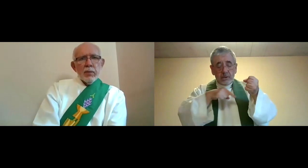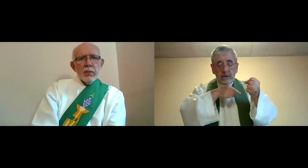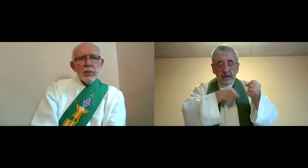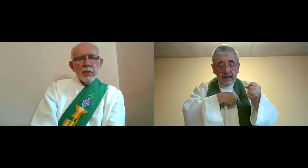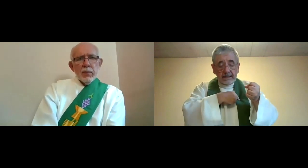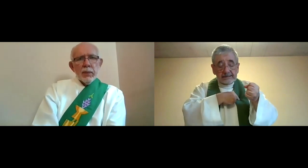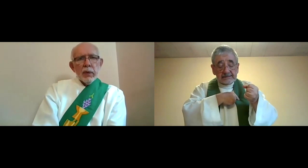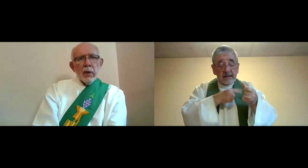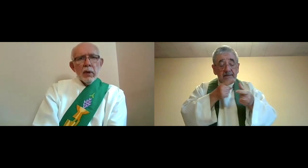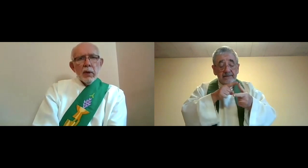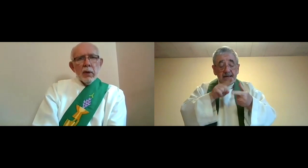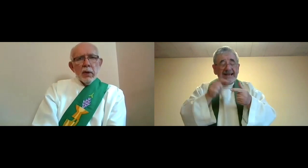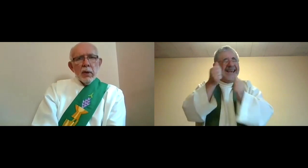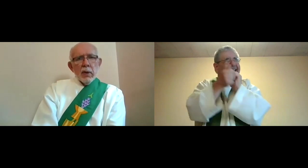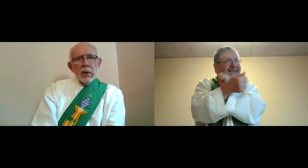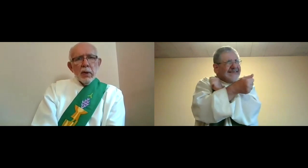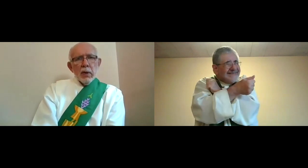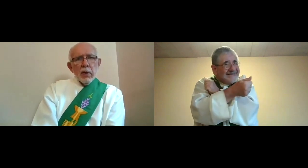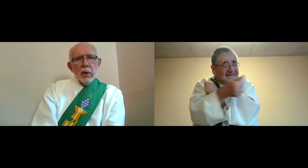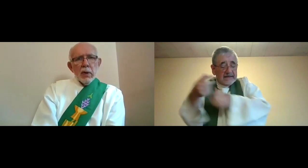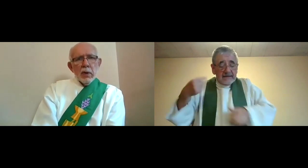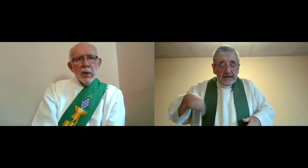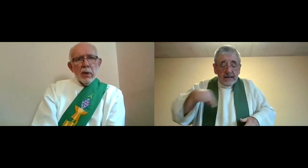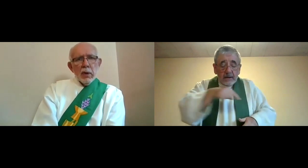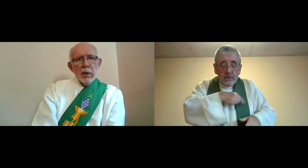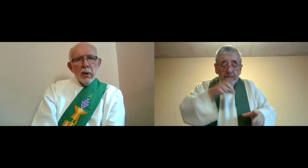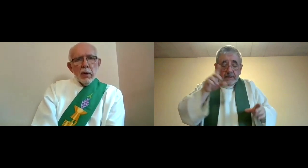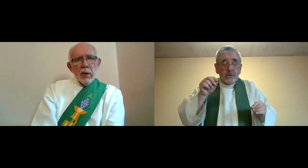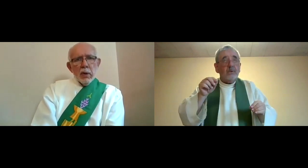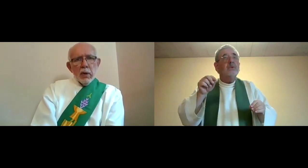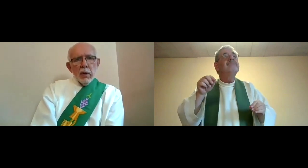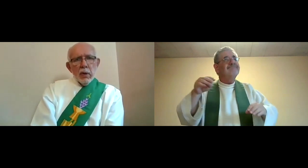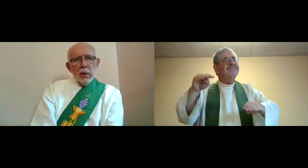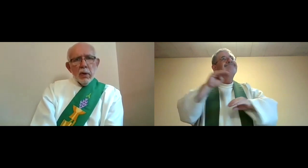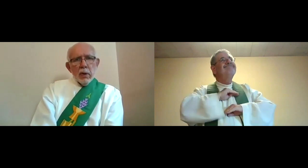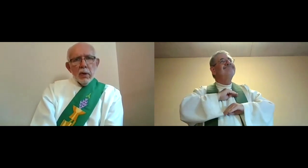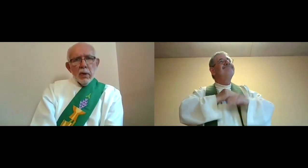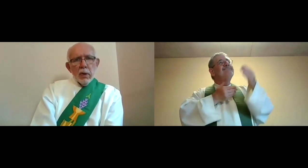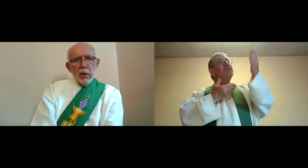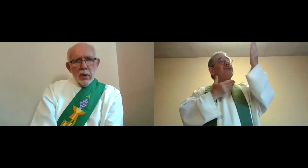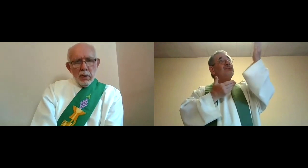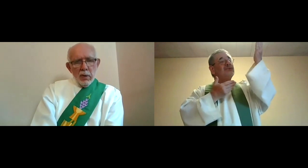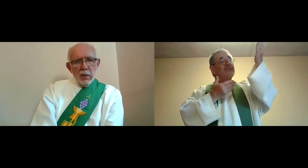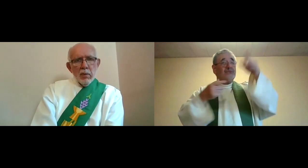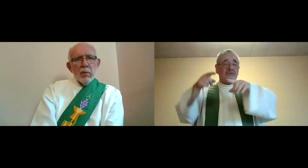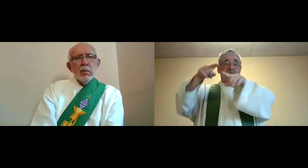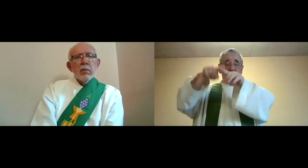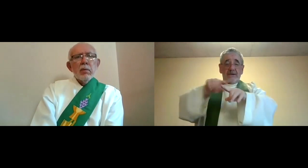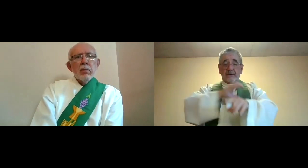and graciously perfect and sustain us, so that in all things we may please